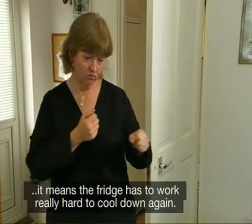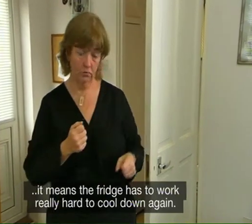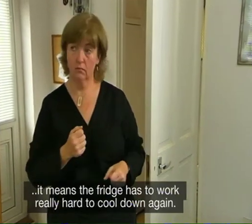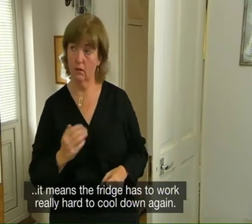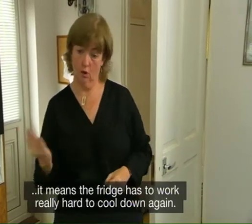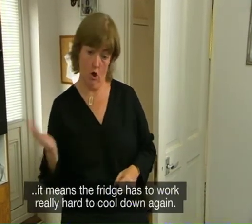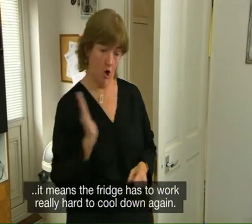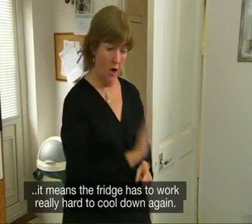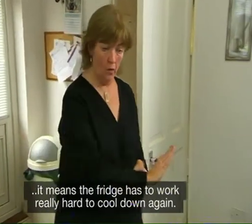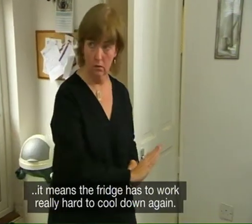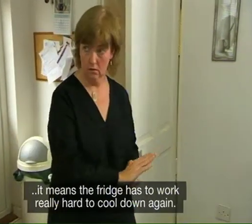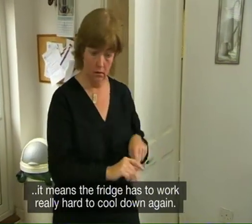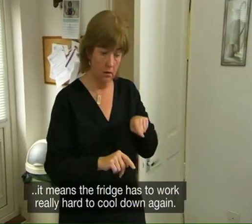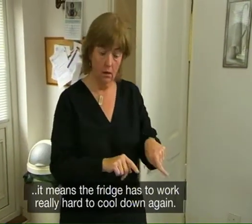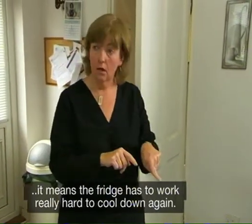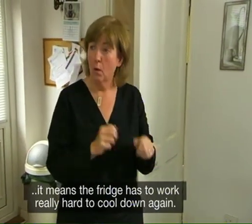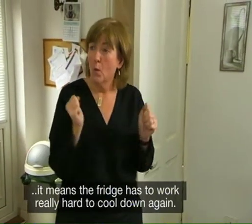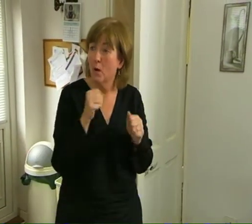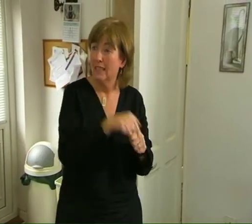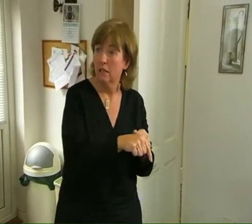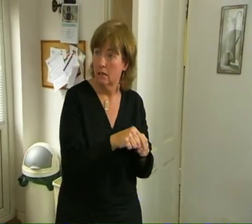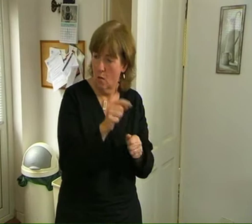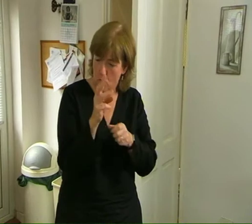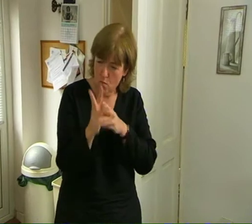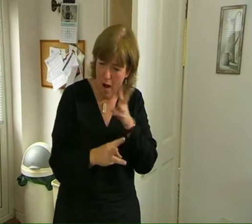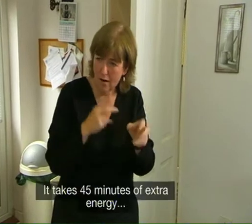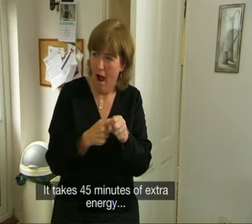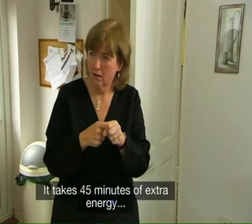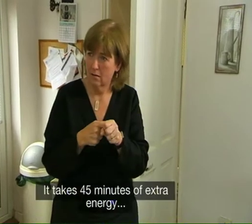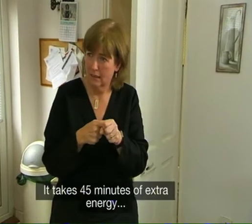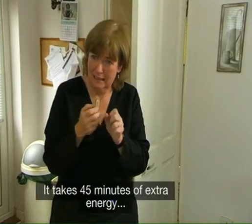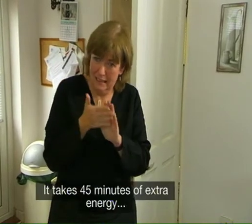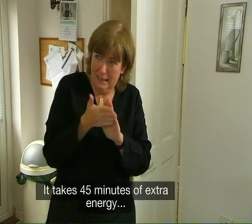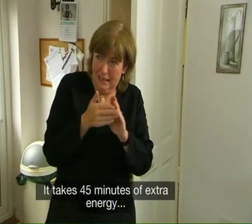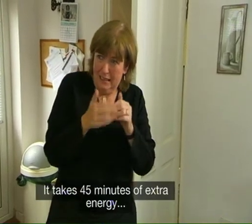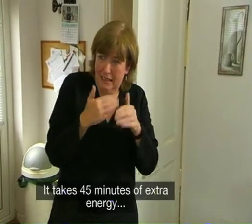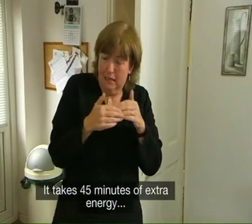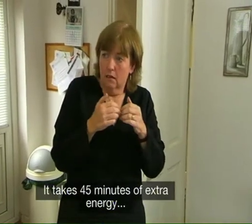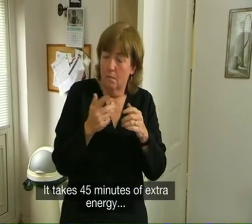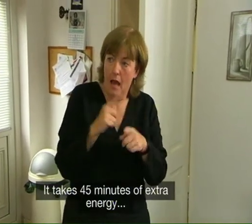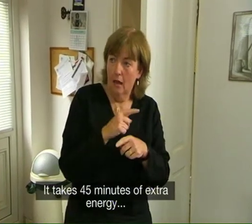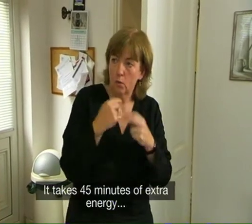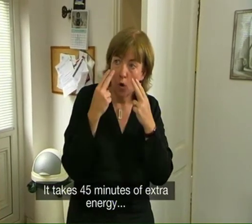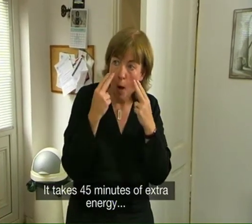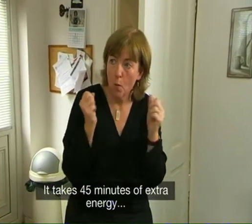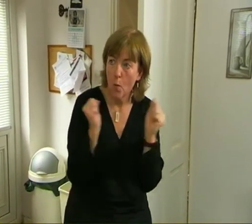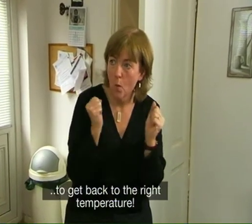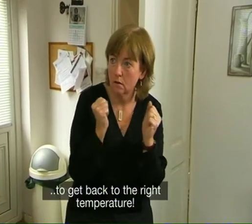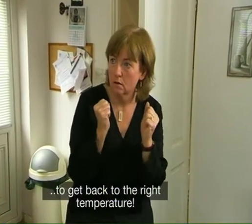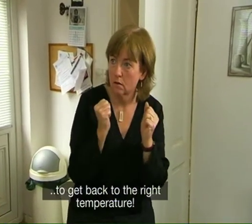fridge has to work really hard to cool down again. It takes 45 minutes of extra energy to get back to the